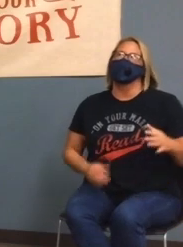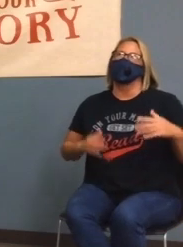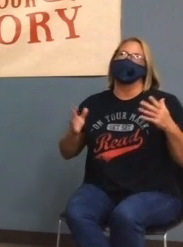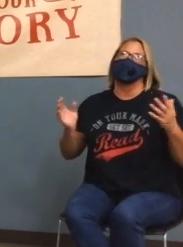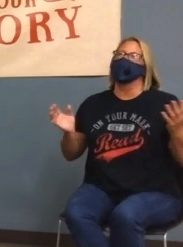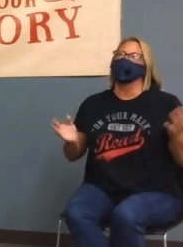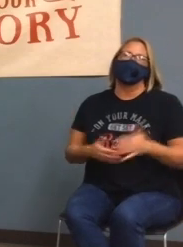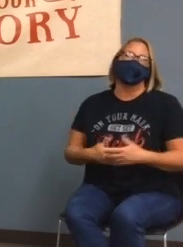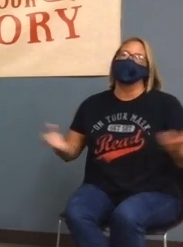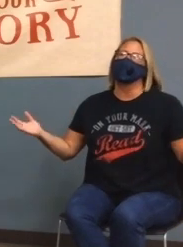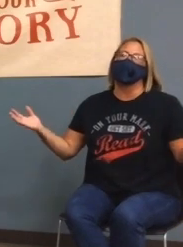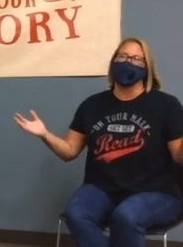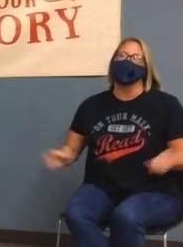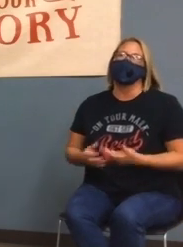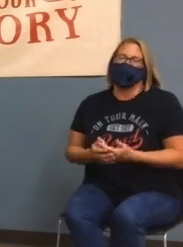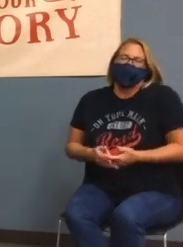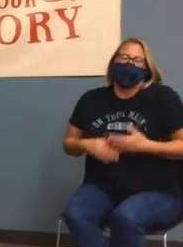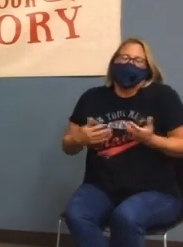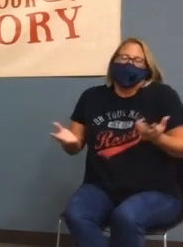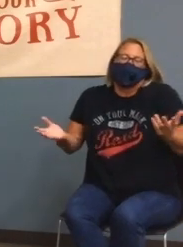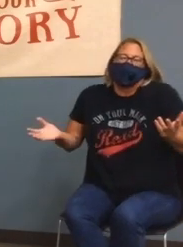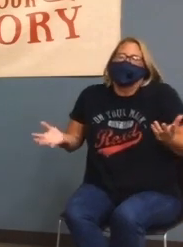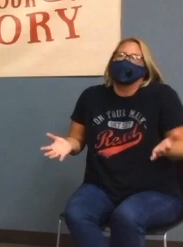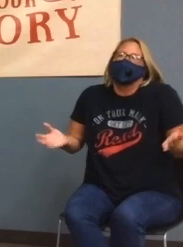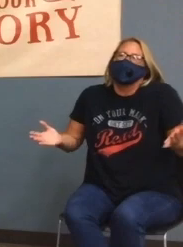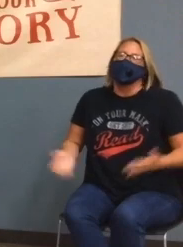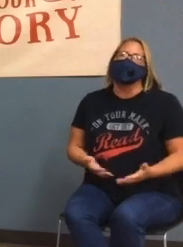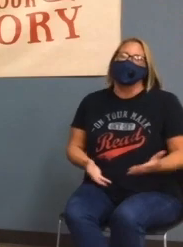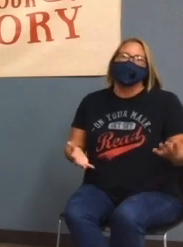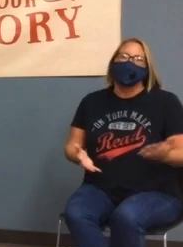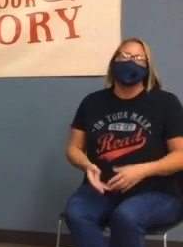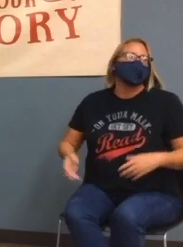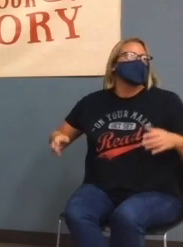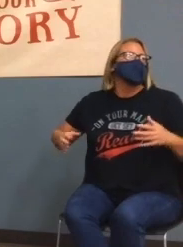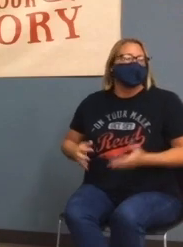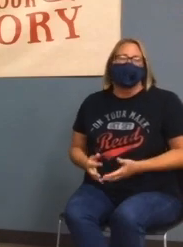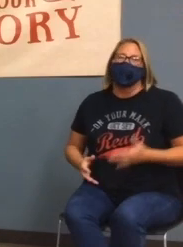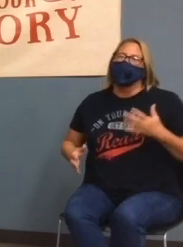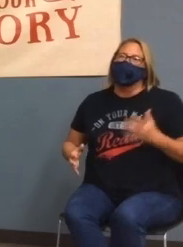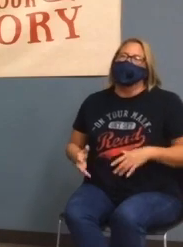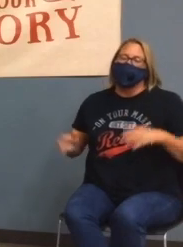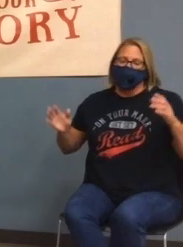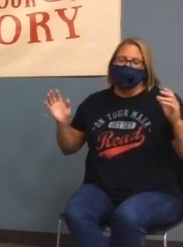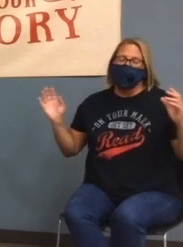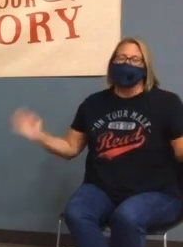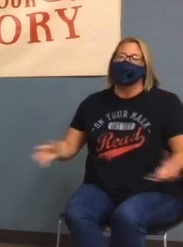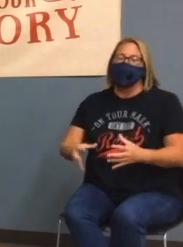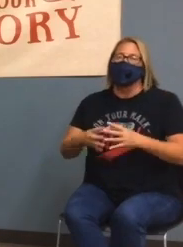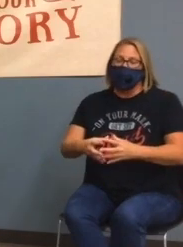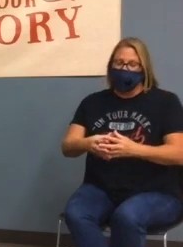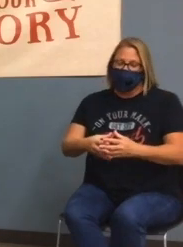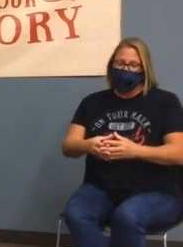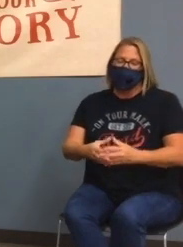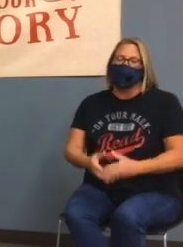nights where you're just don't know what to do. You can't, you're limited as to where you can go and who you can see. So we're going to do family